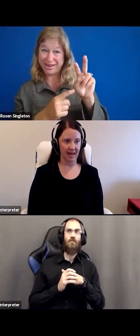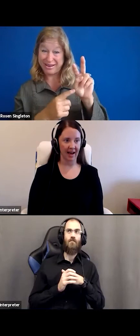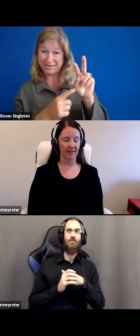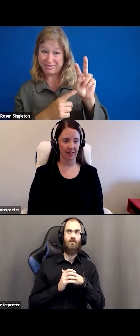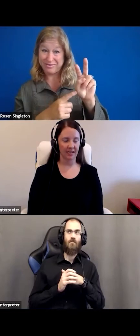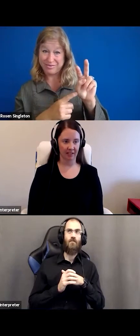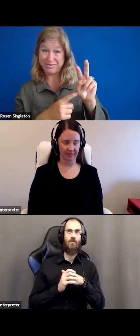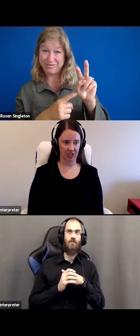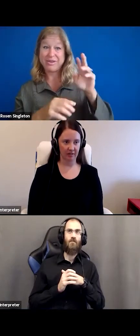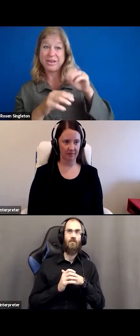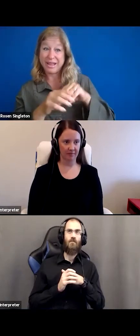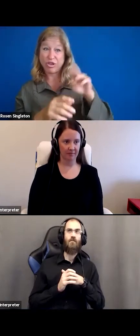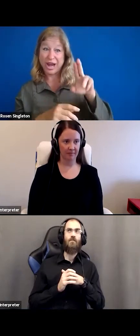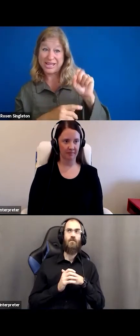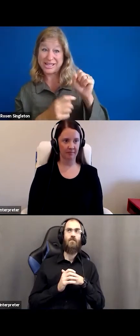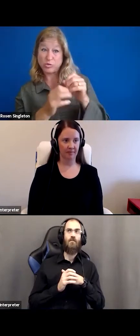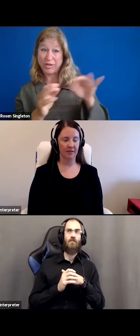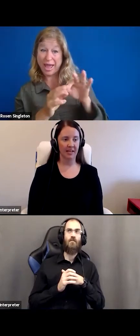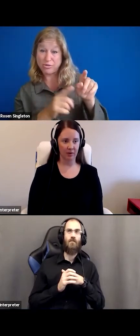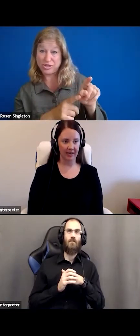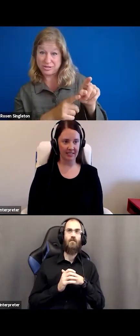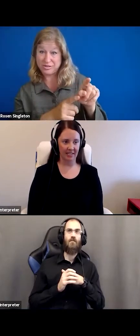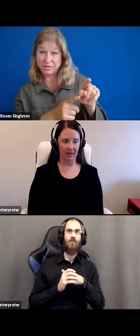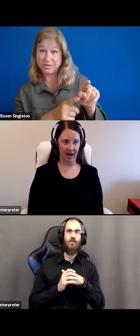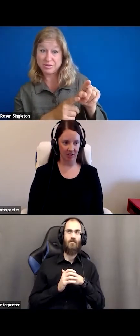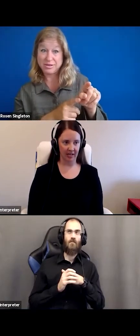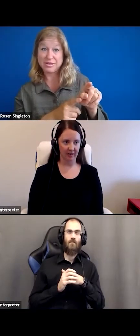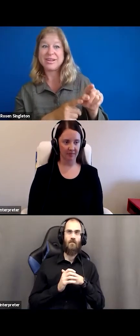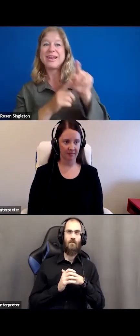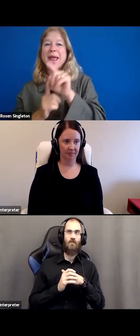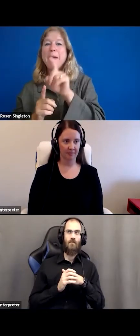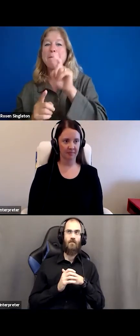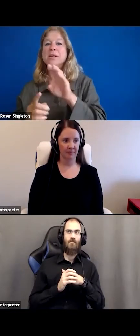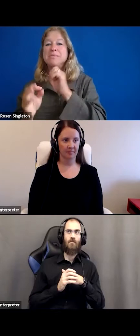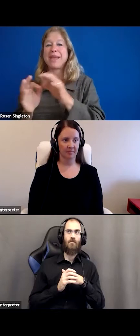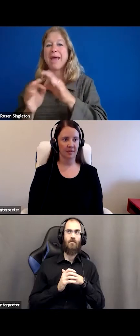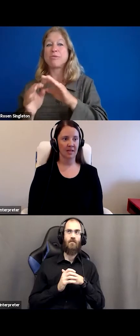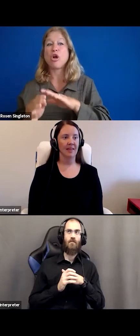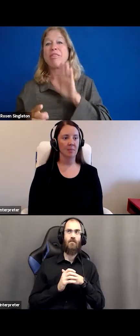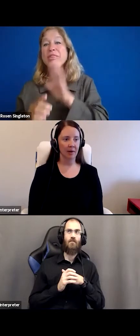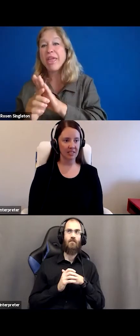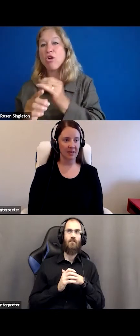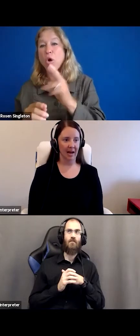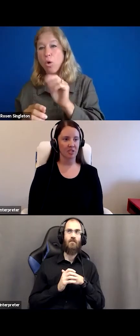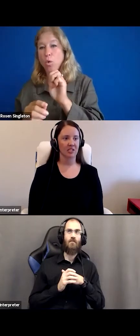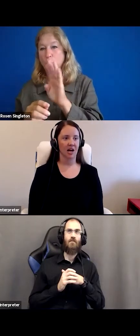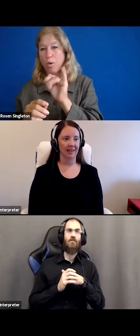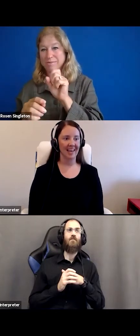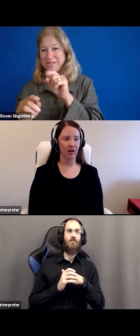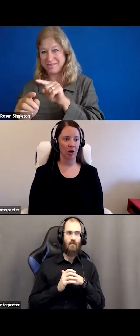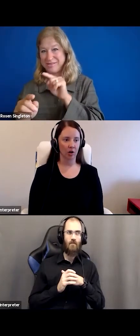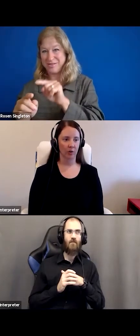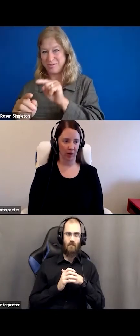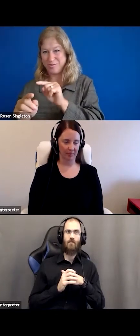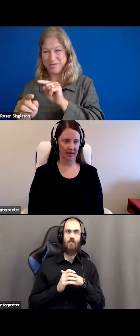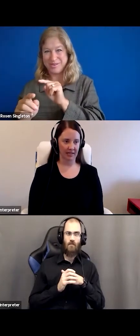produces that on television in the United States with captioning, then it must be captioned on